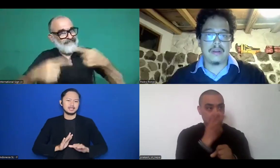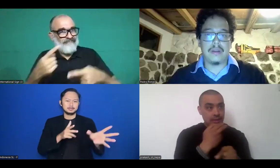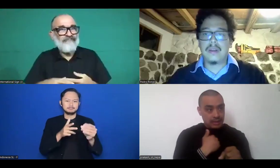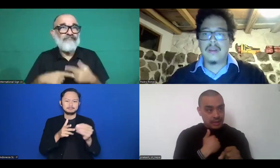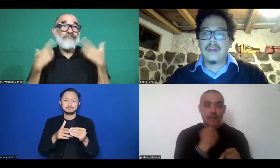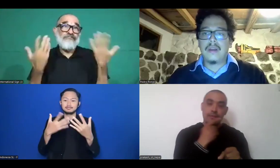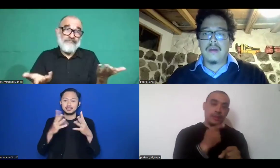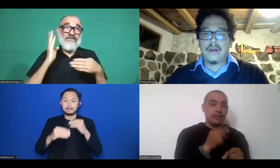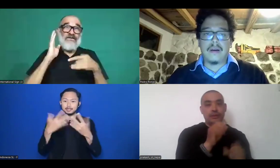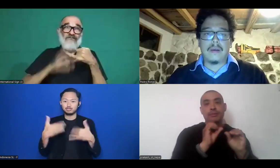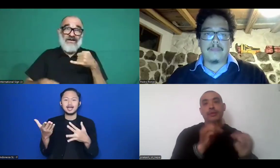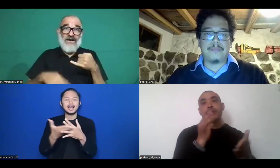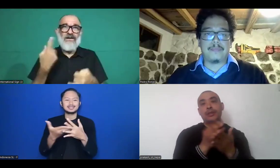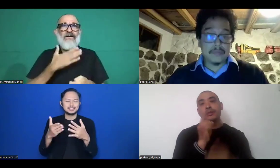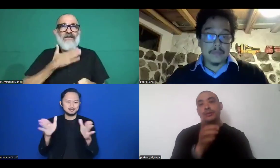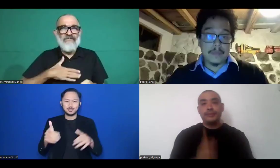meeting.